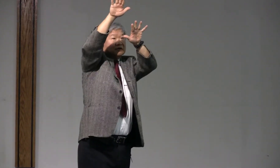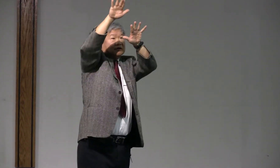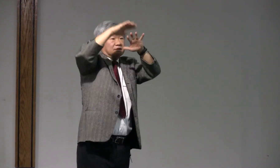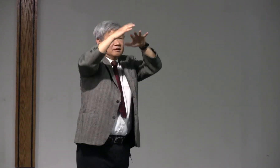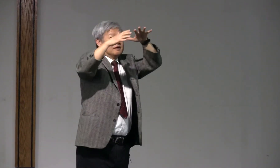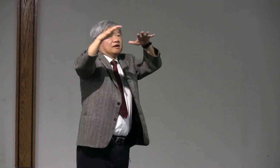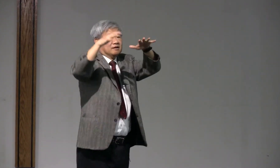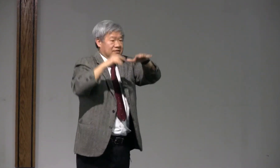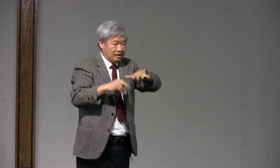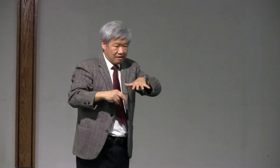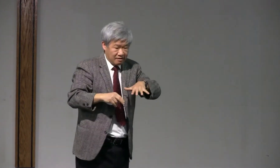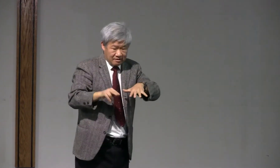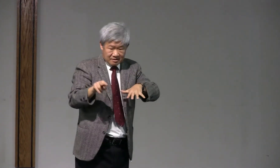If you go up in the mountains,